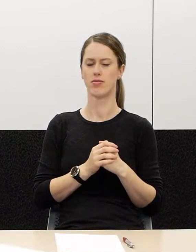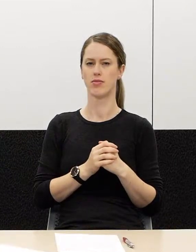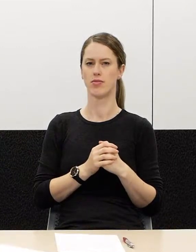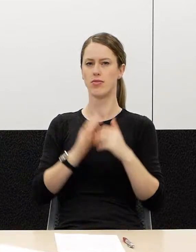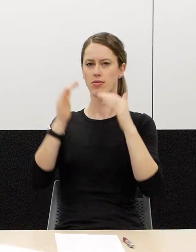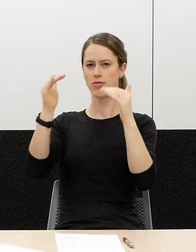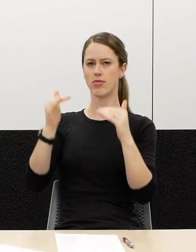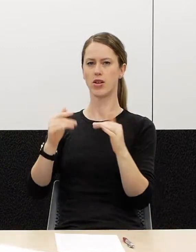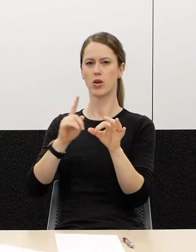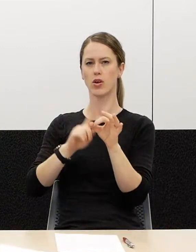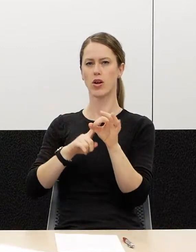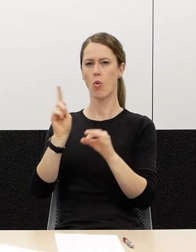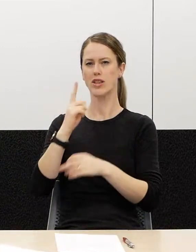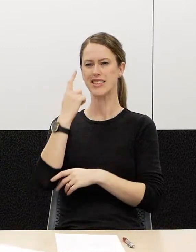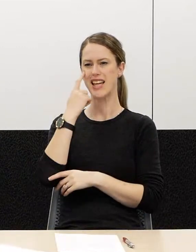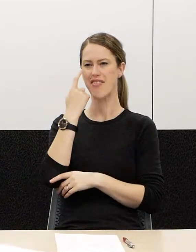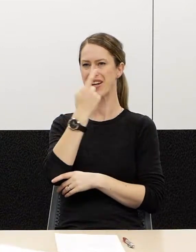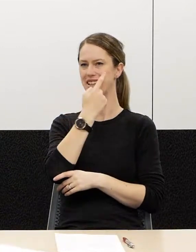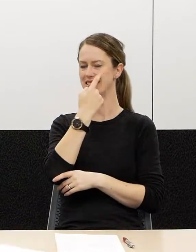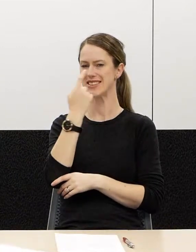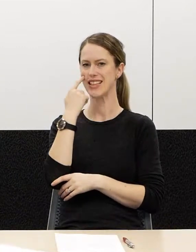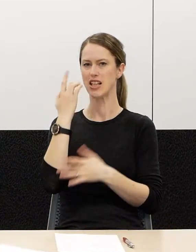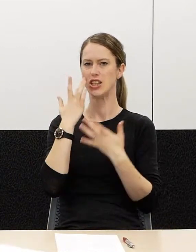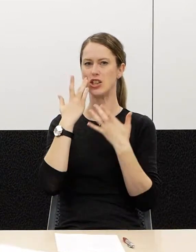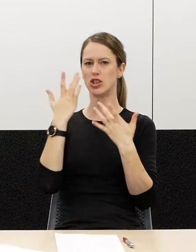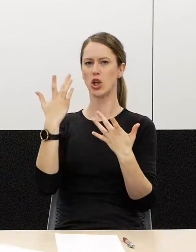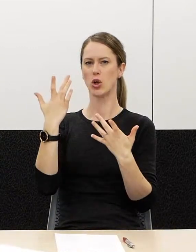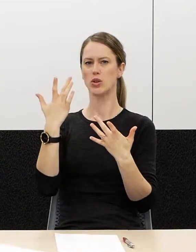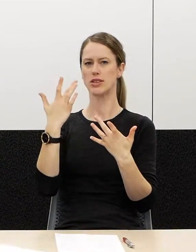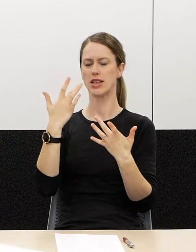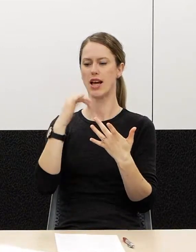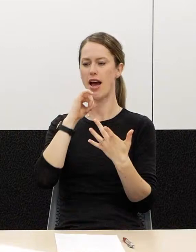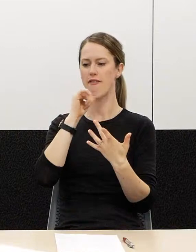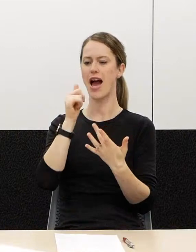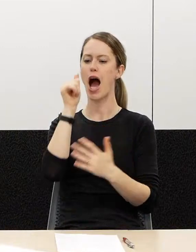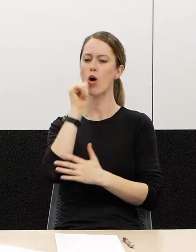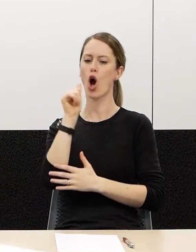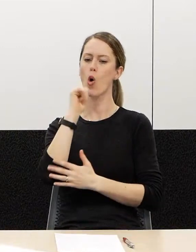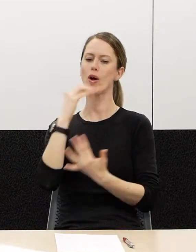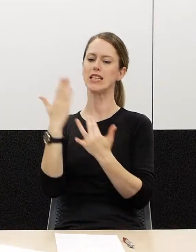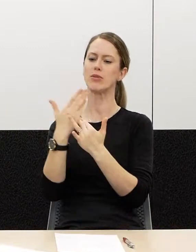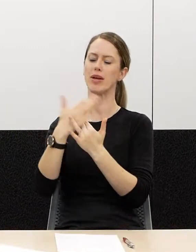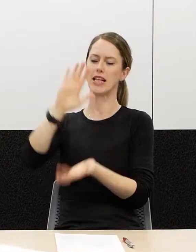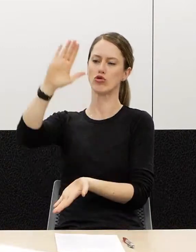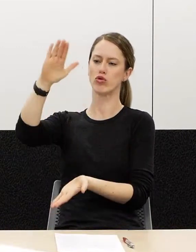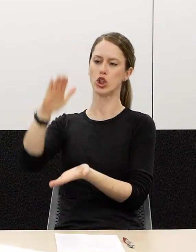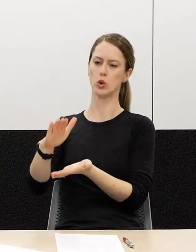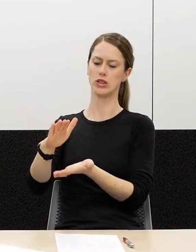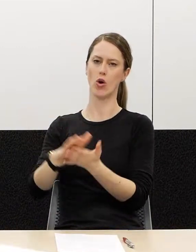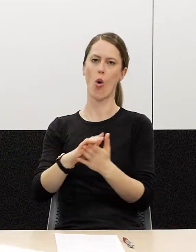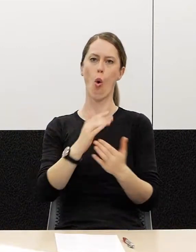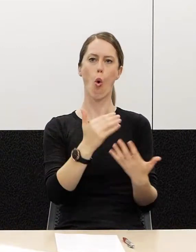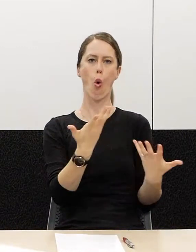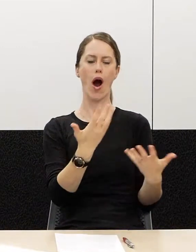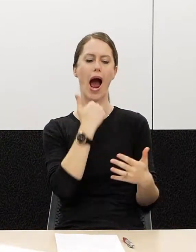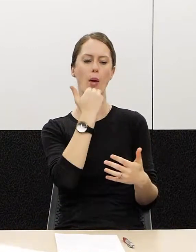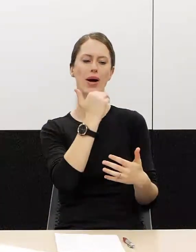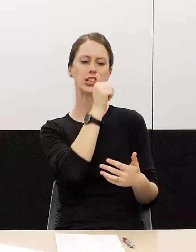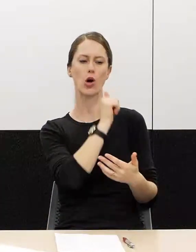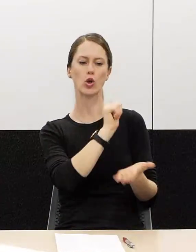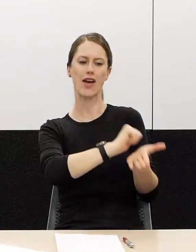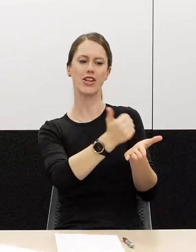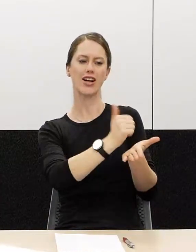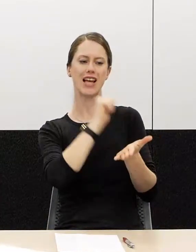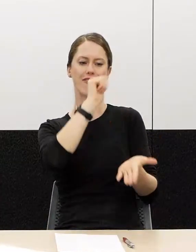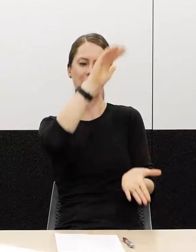Okay, we have a question. What is the evidence that shows that reducing the accessibility of alcohol and the amount of alcohol advertising